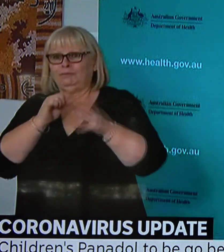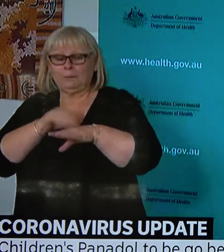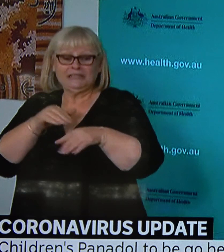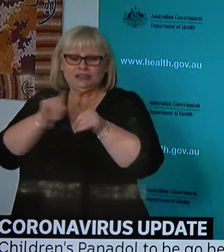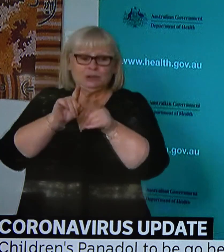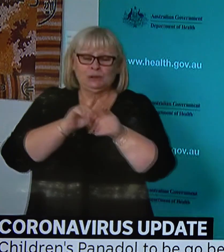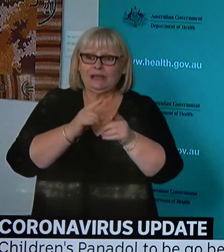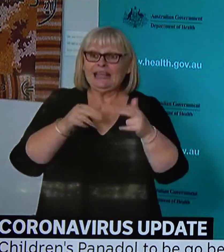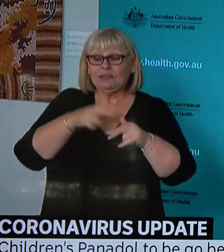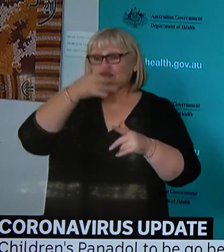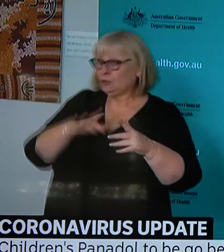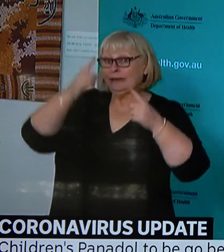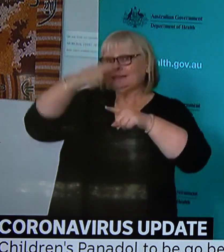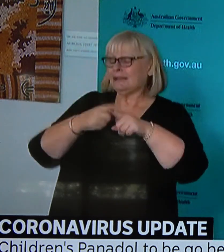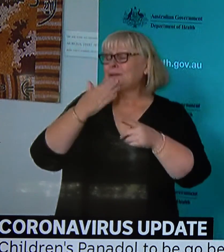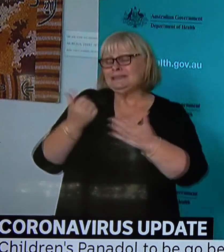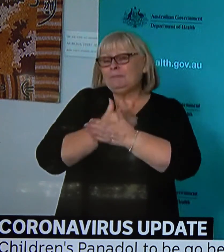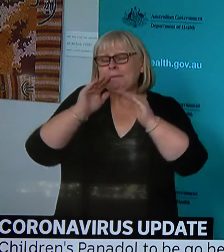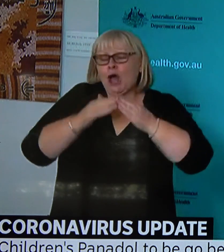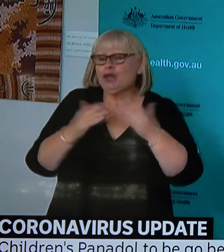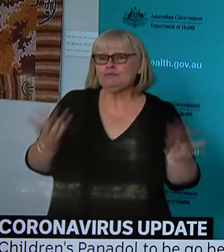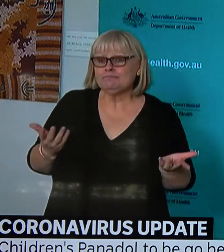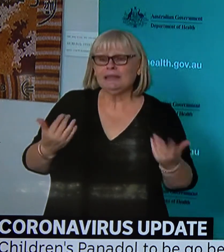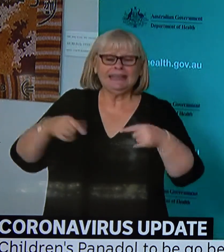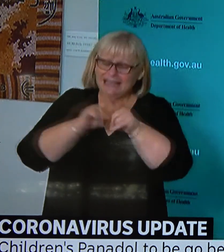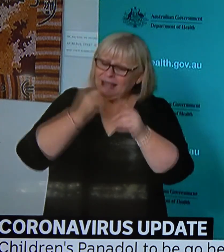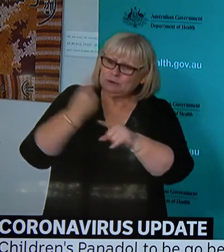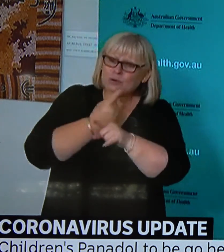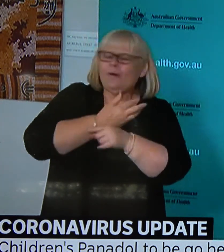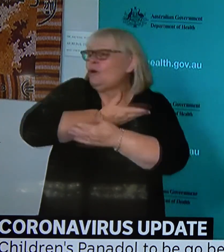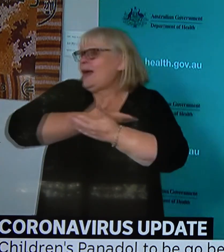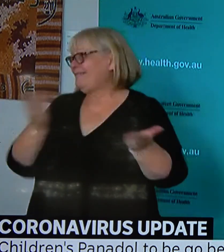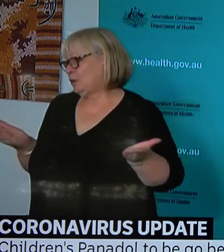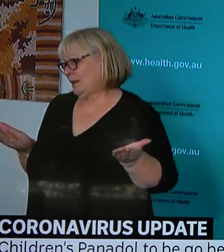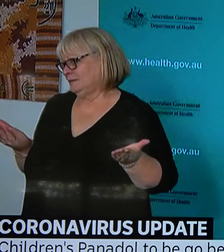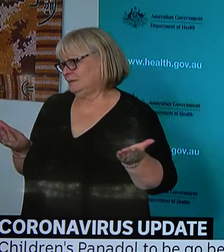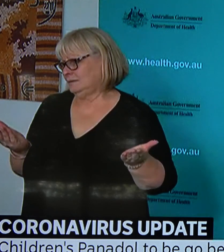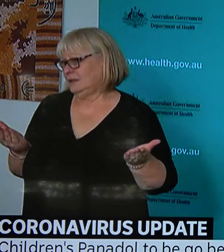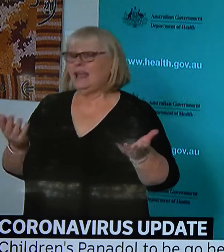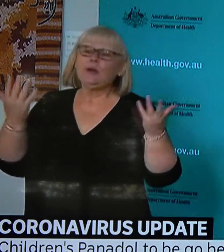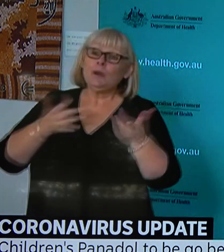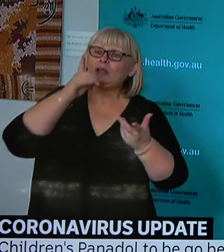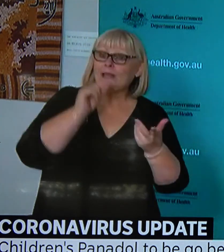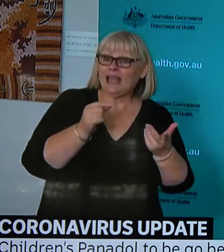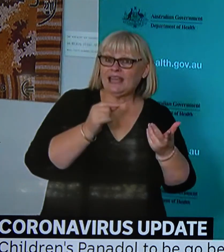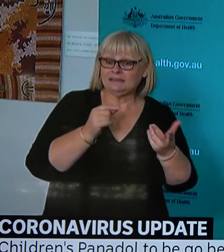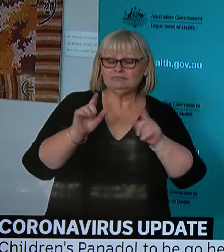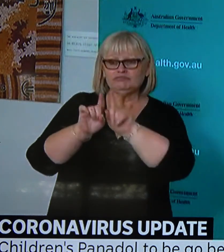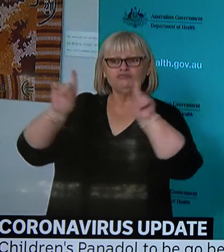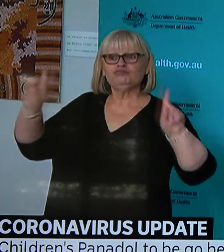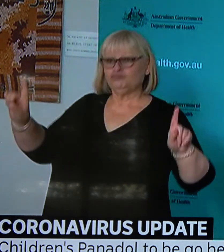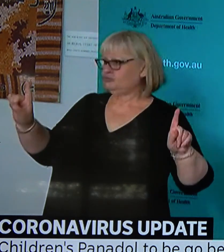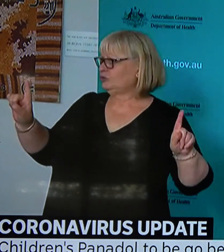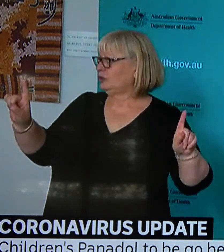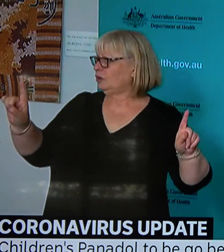parents to say if the children are sick, keep them at home. It's those same messages for everybody, and where possible, keep your distance.